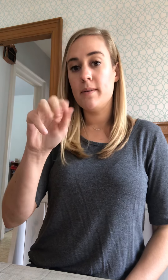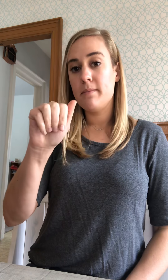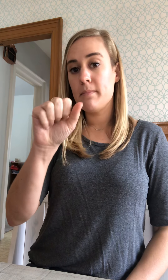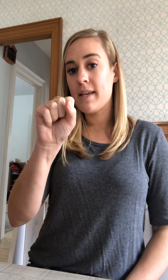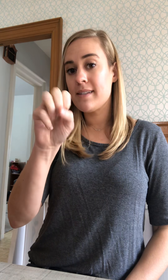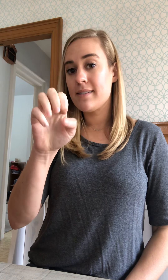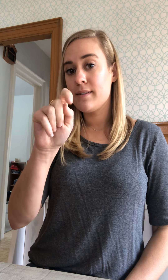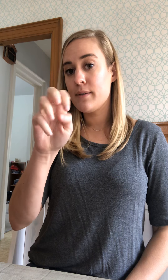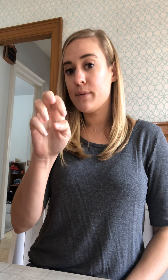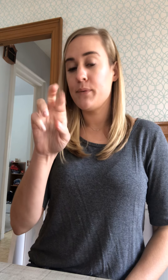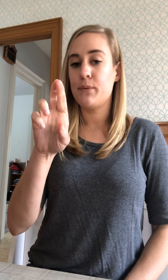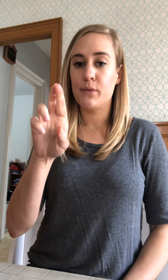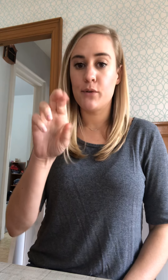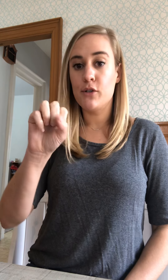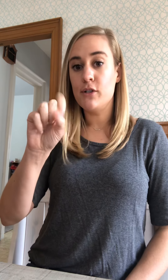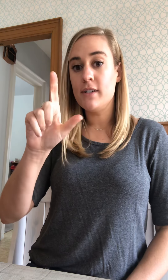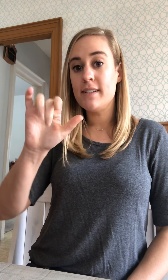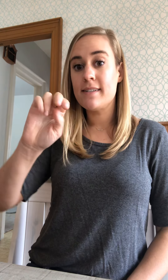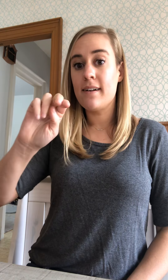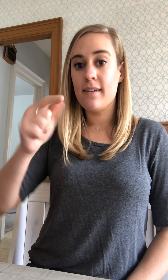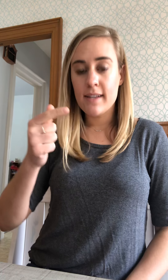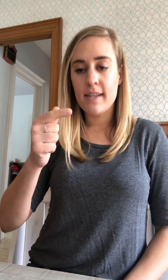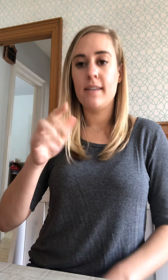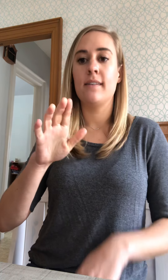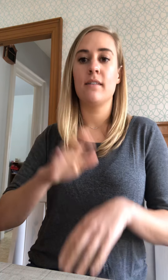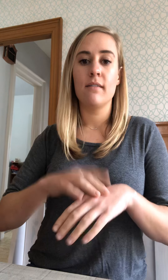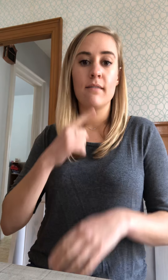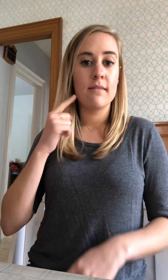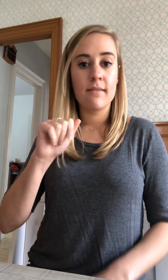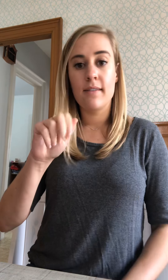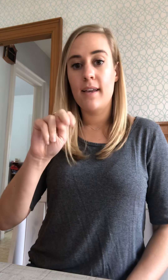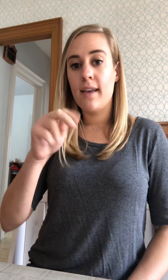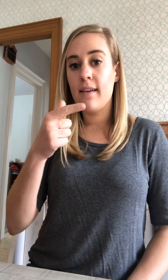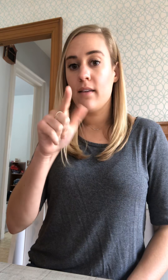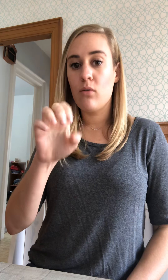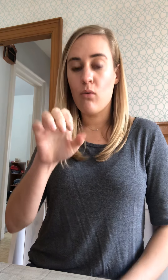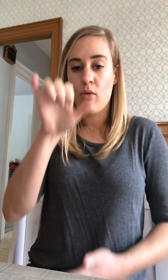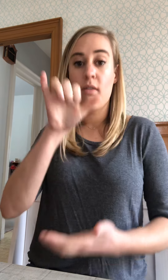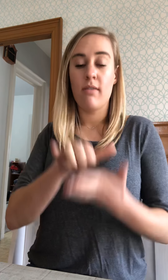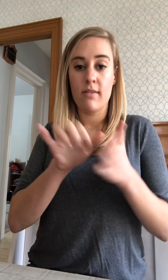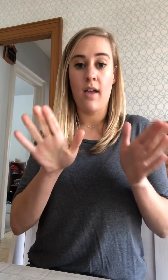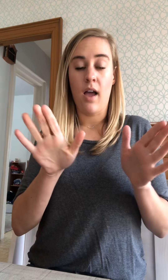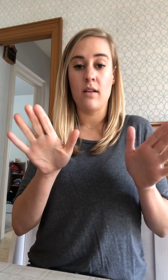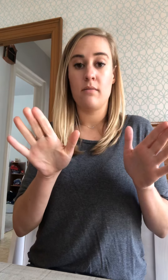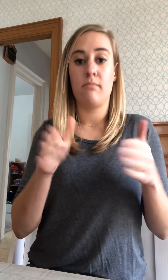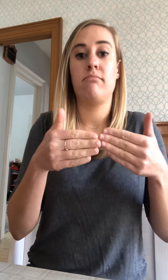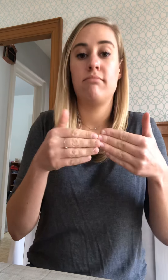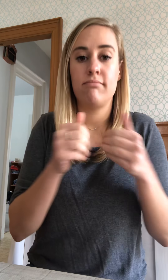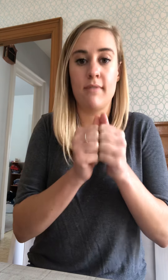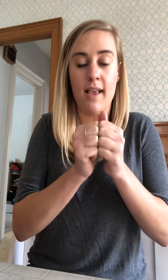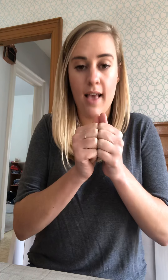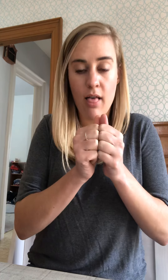and it pulls those segments together, that is considered a favorable fracture. If the muscle pull tends to distract the fragments